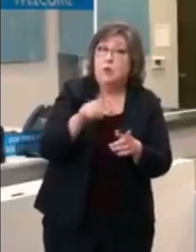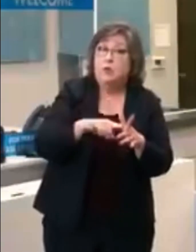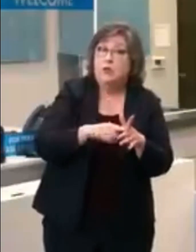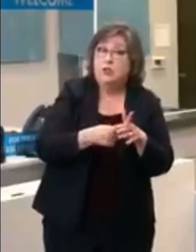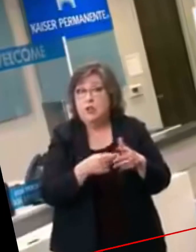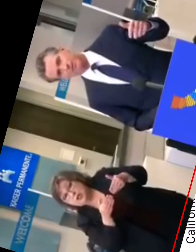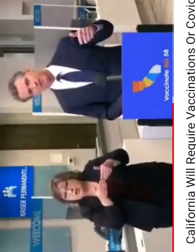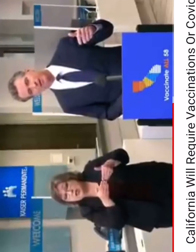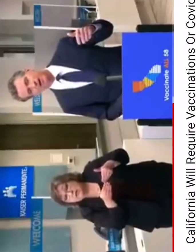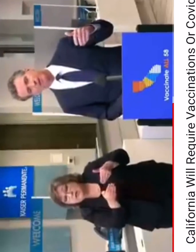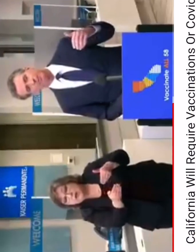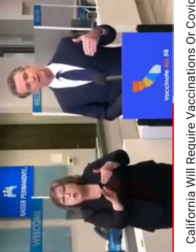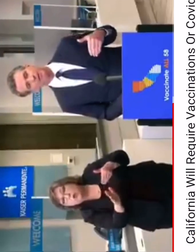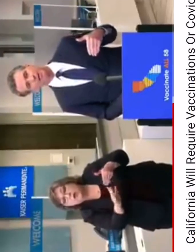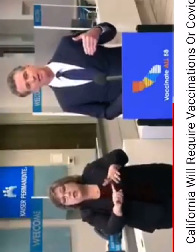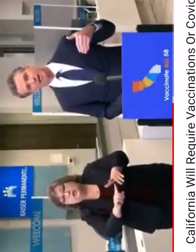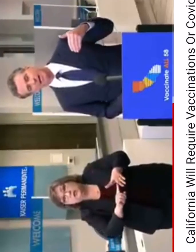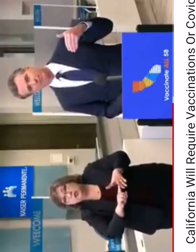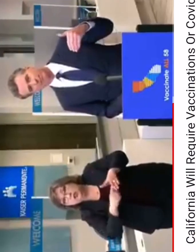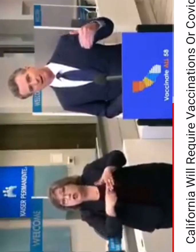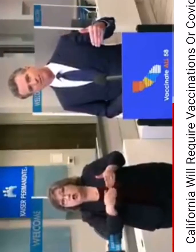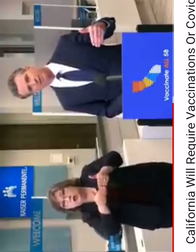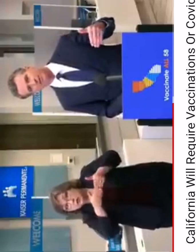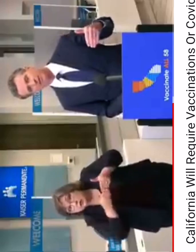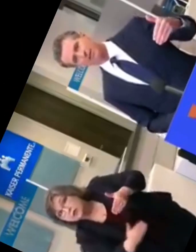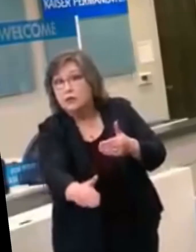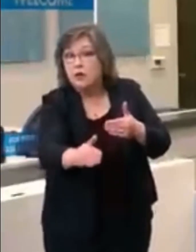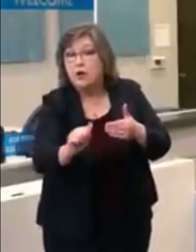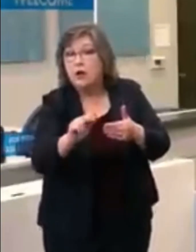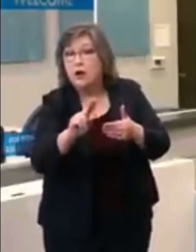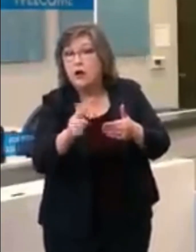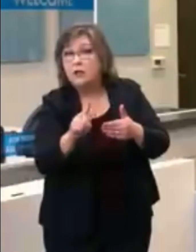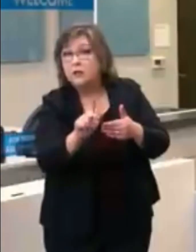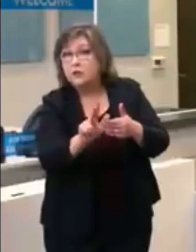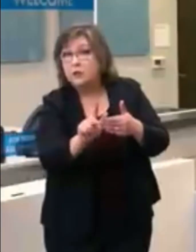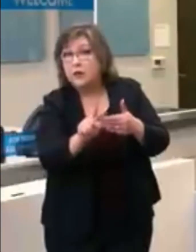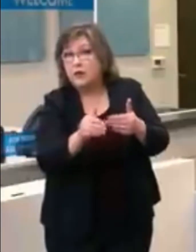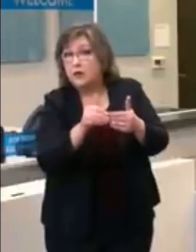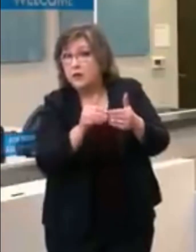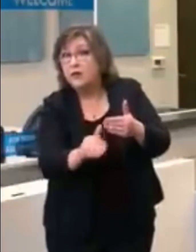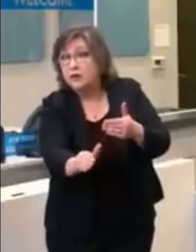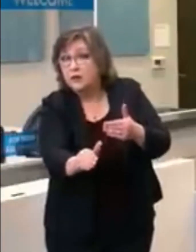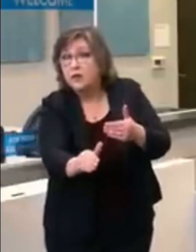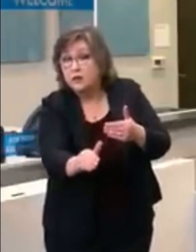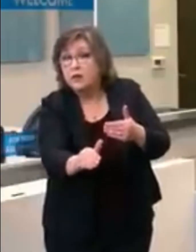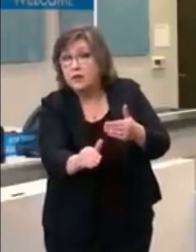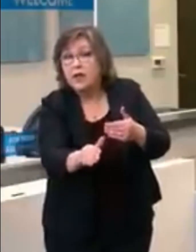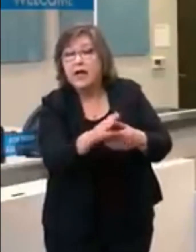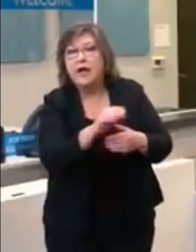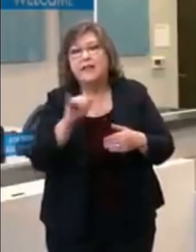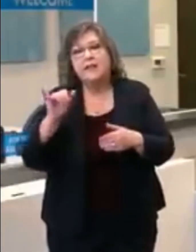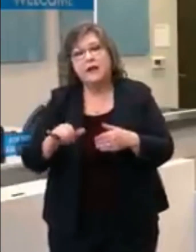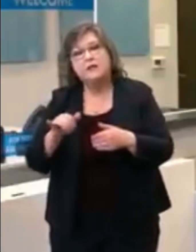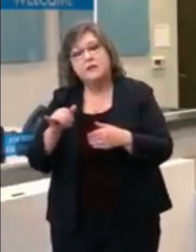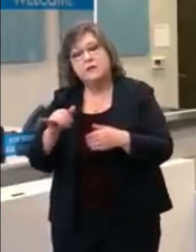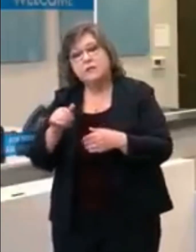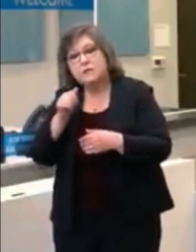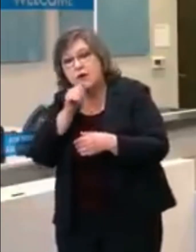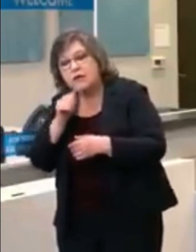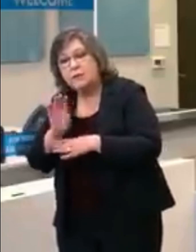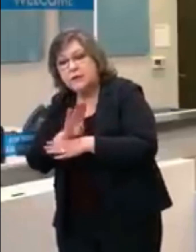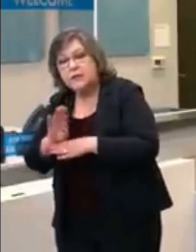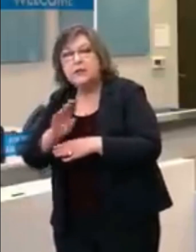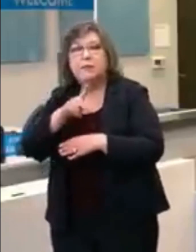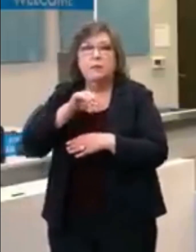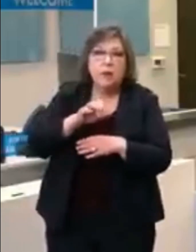hope this example of public and private leadership as it relates to vaccine verifications, vaccine